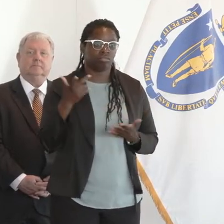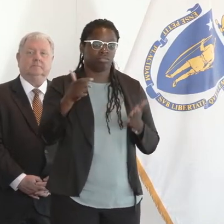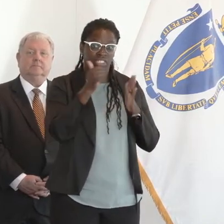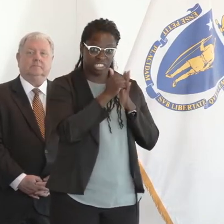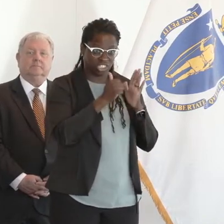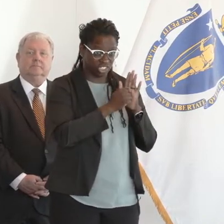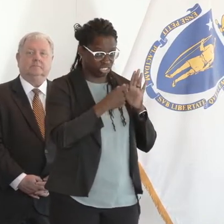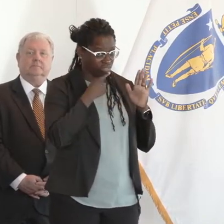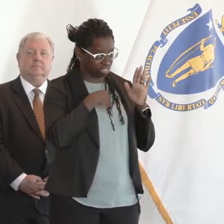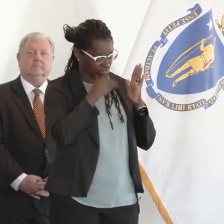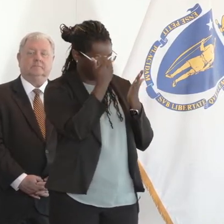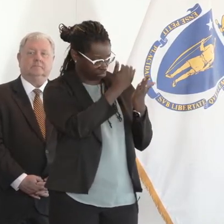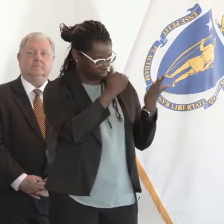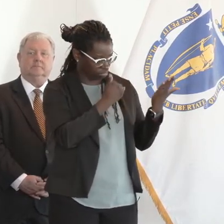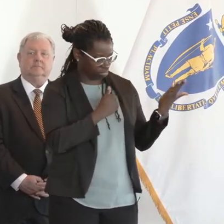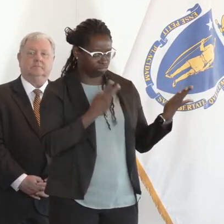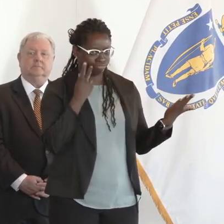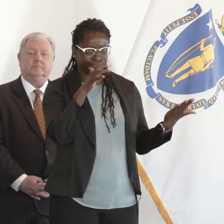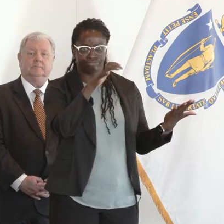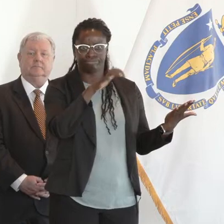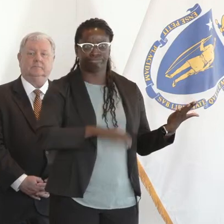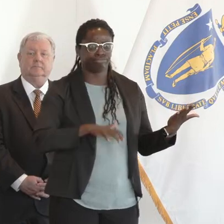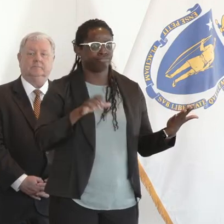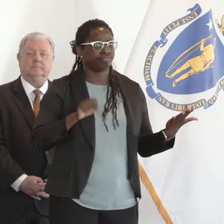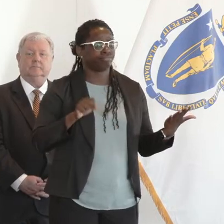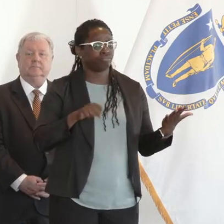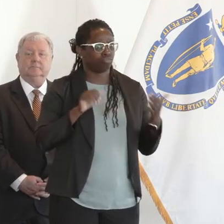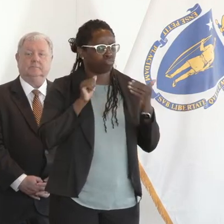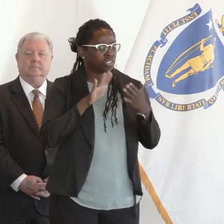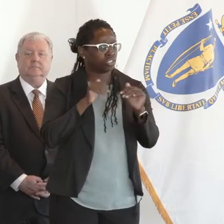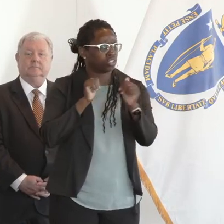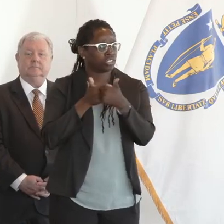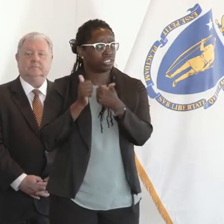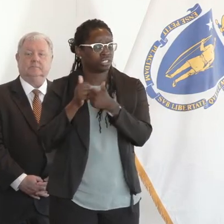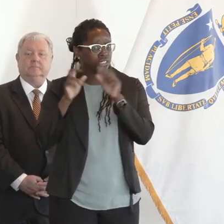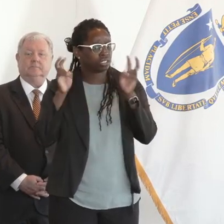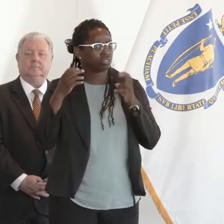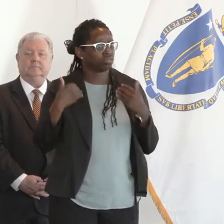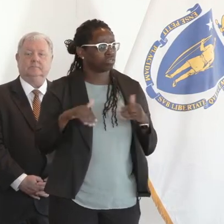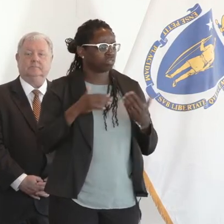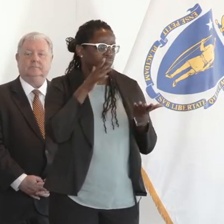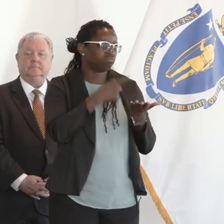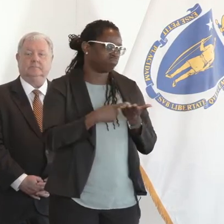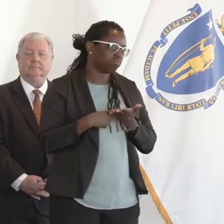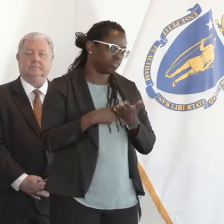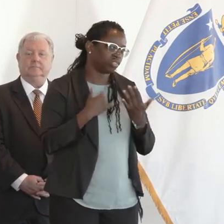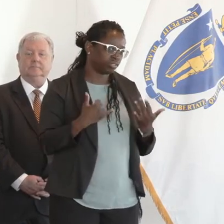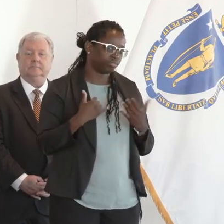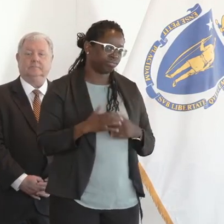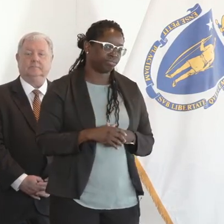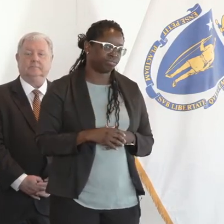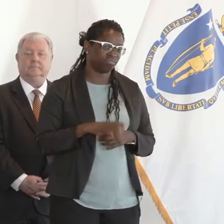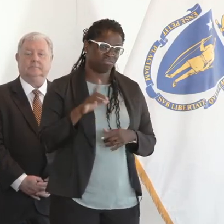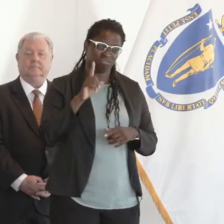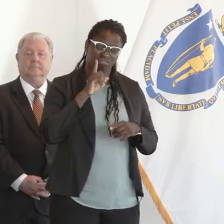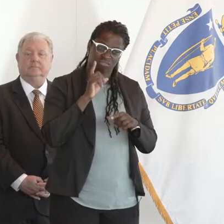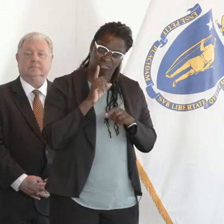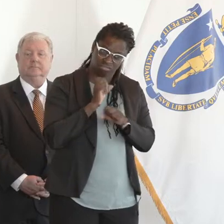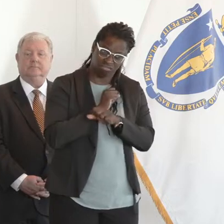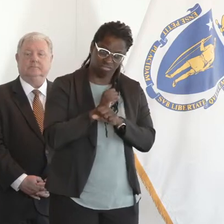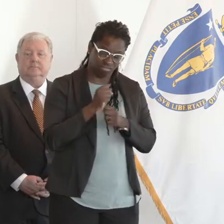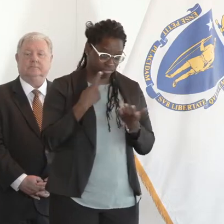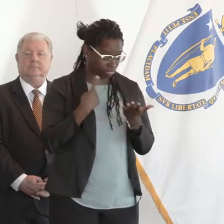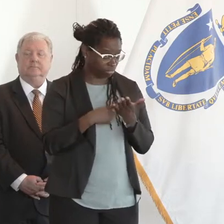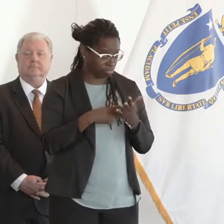we'll tackle some challenging items, I think more importantly, it speaks to the most important and valued commodity in